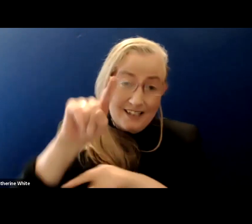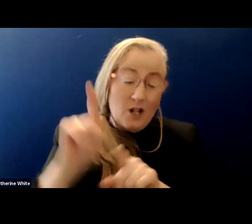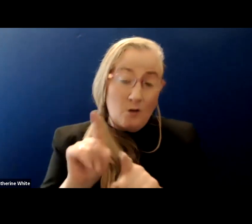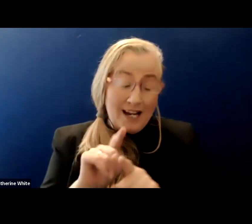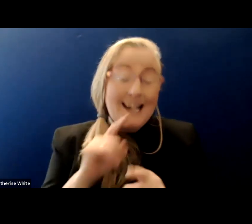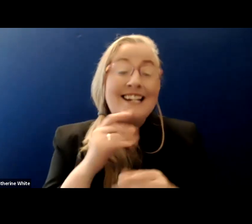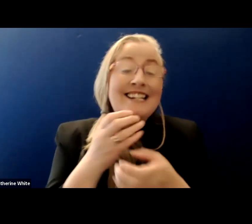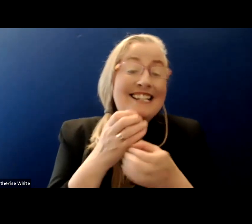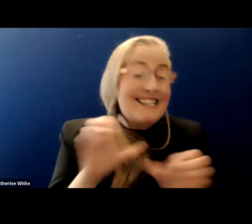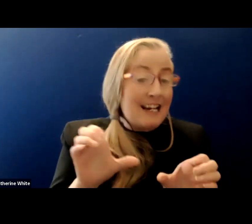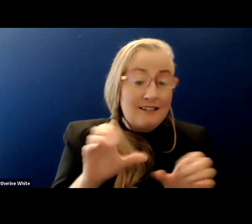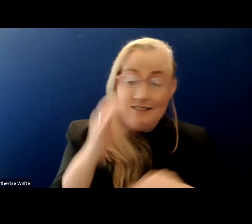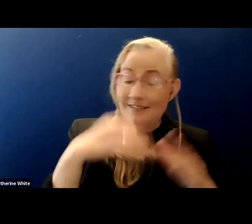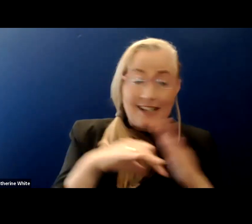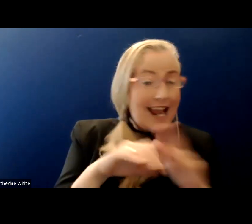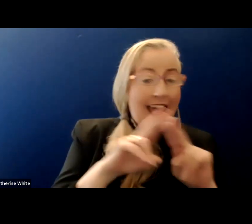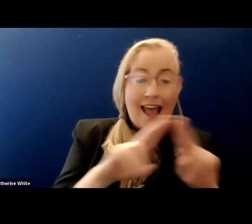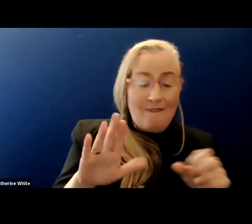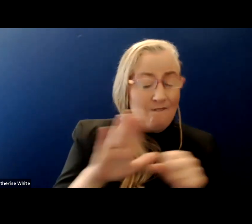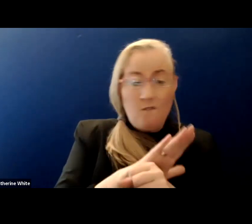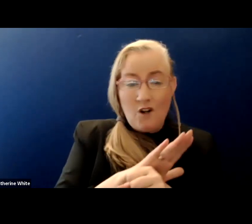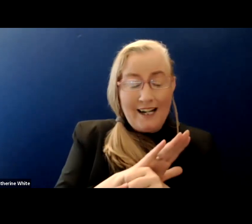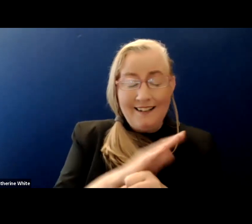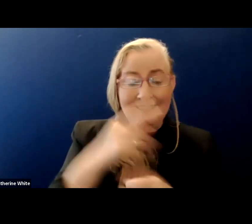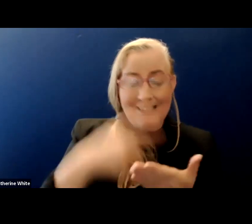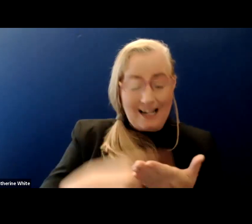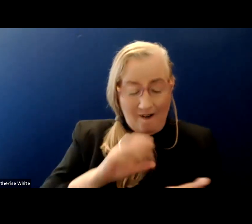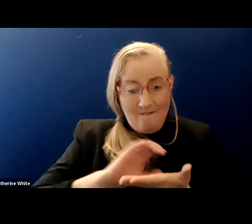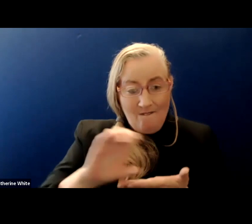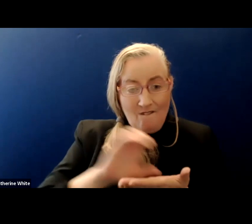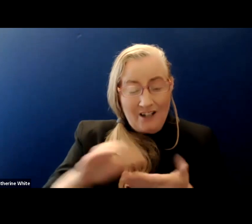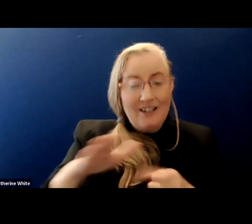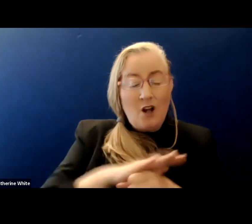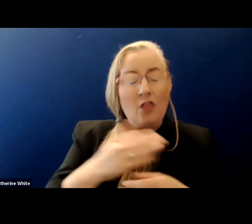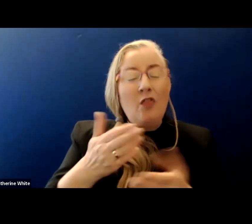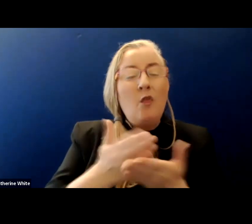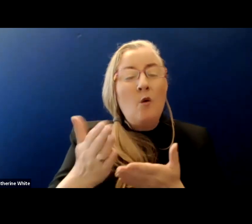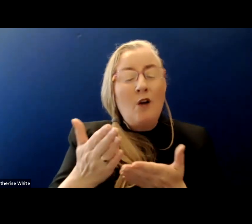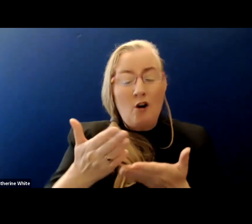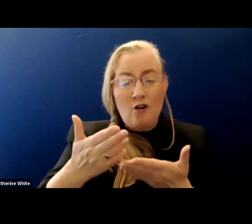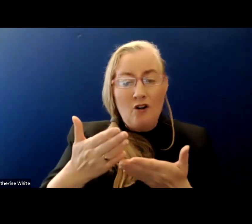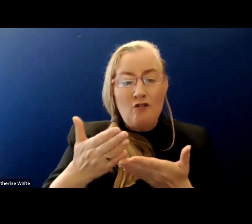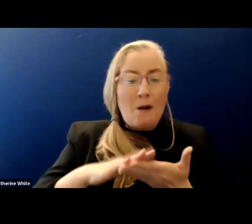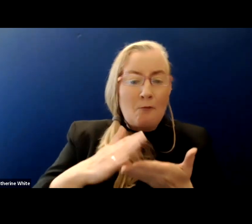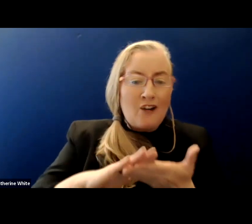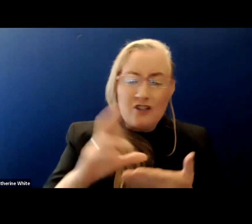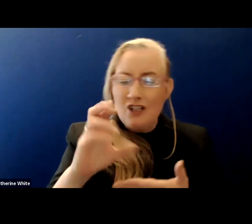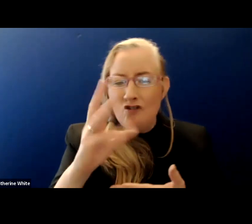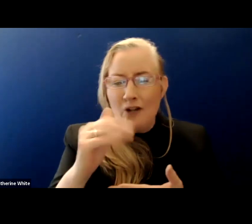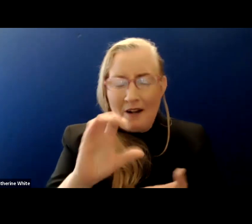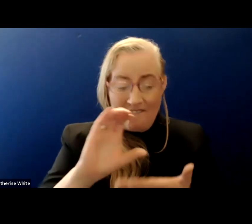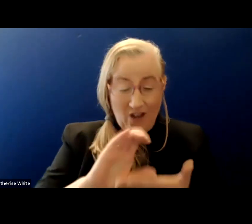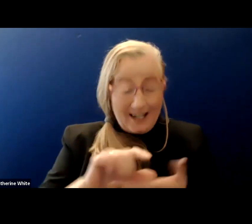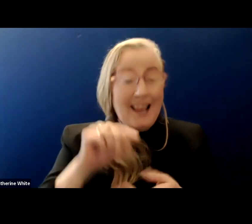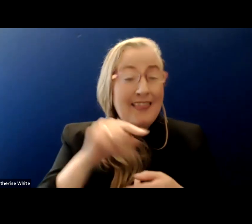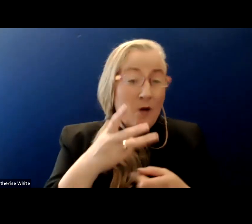states haven't decided to fully fund the trust fund or the reparations process of the ICC, which could become evidence